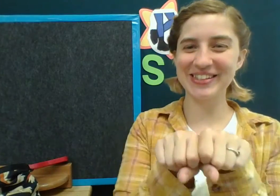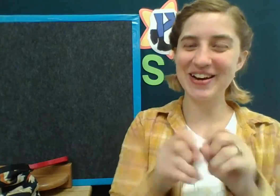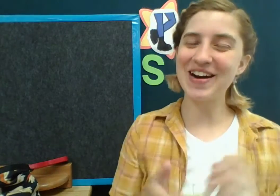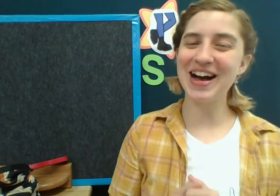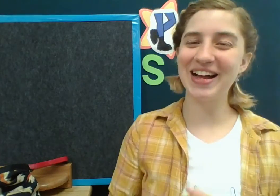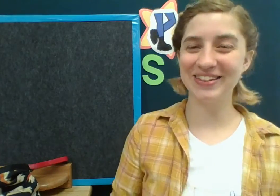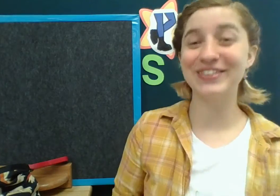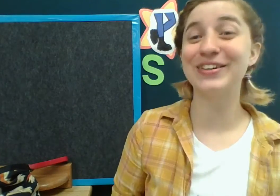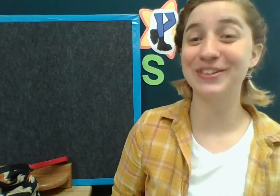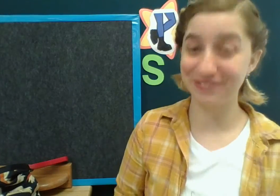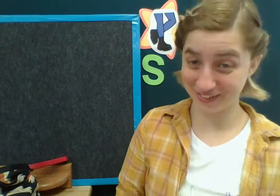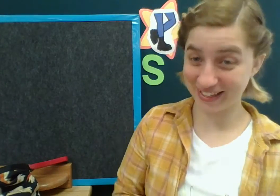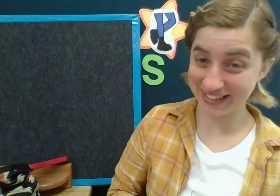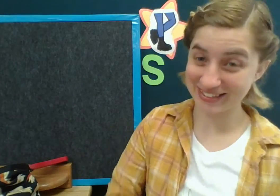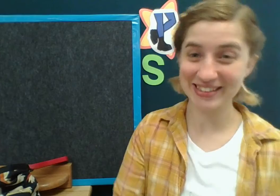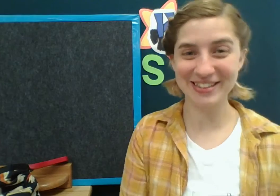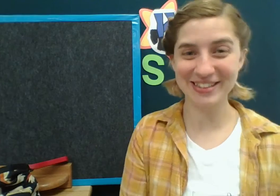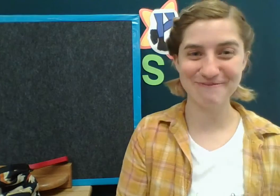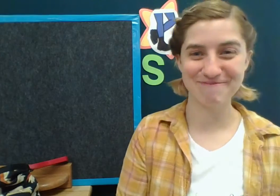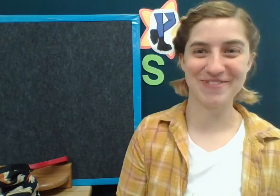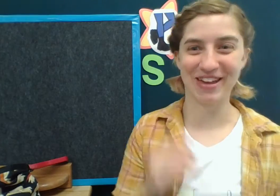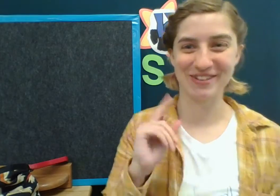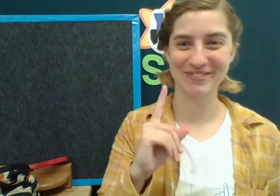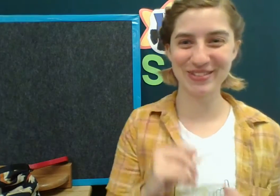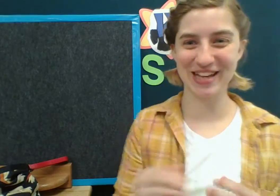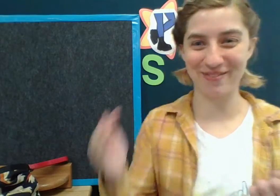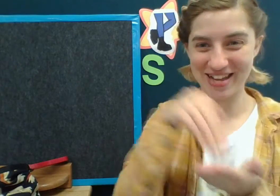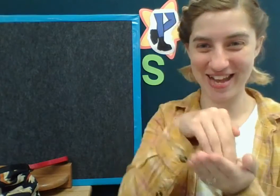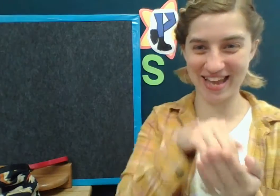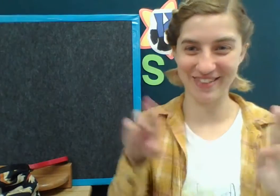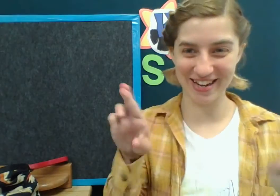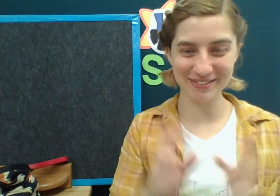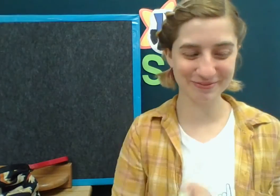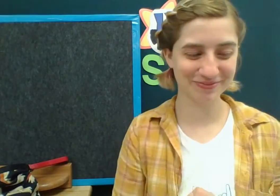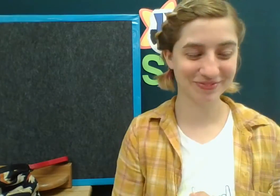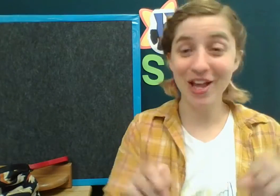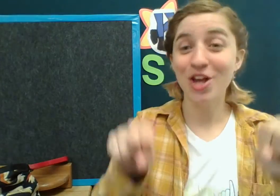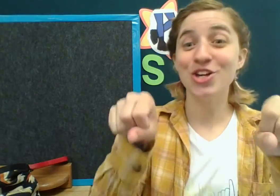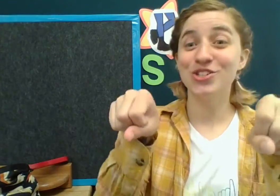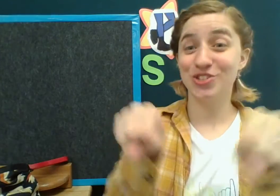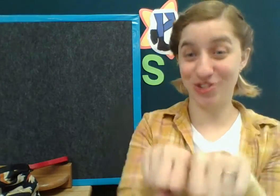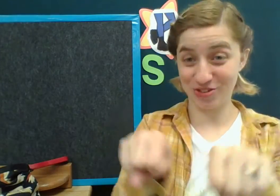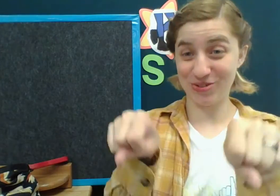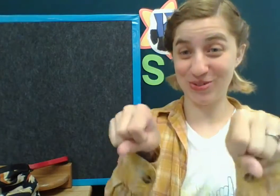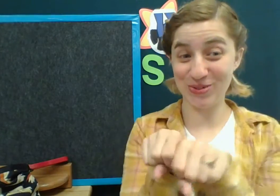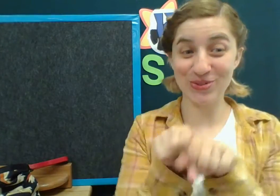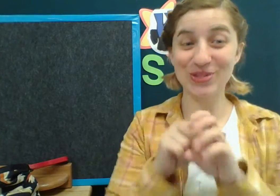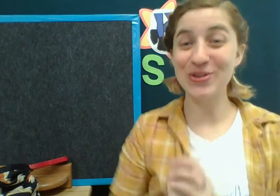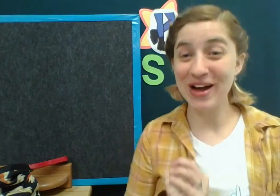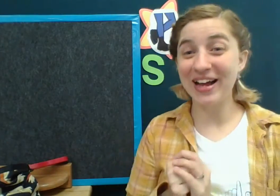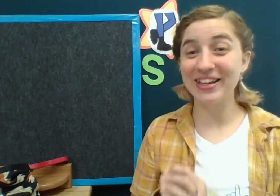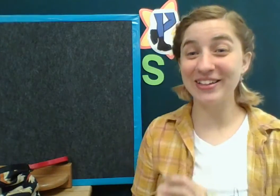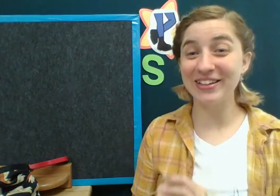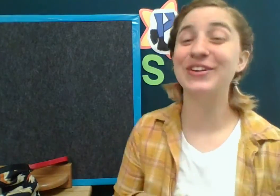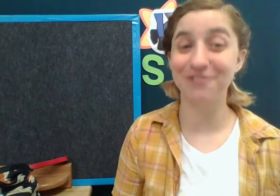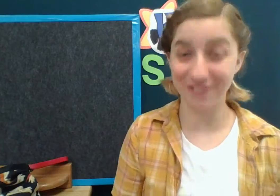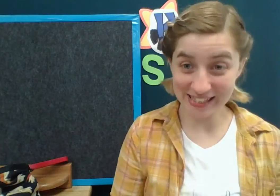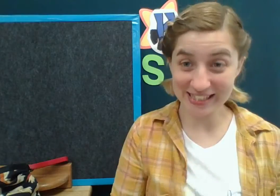go on your feet. Okay, one more time. Again, ready? Shoes go on your